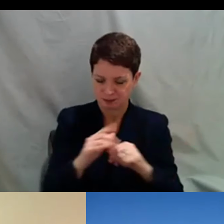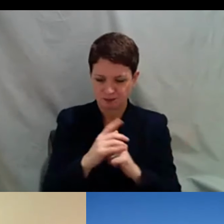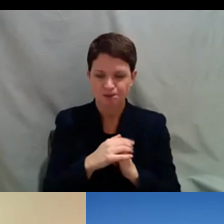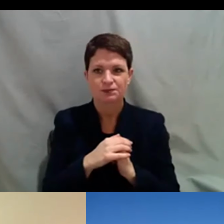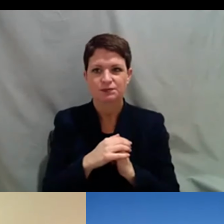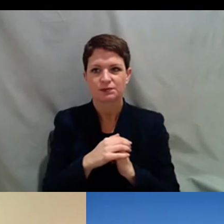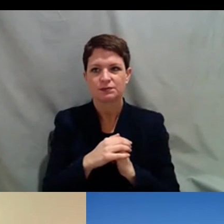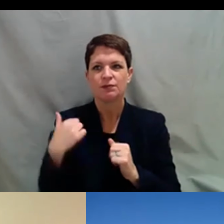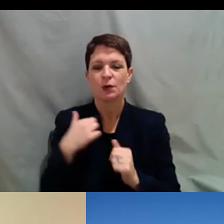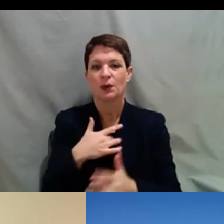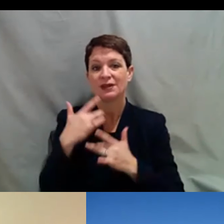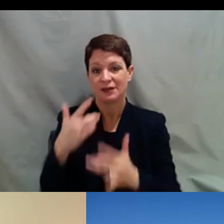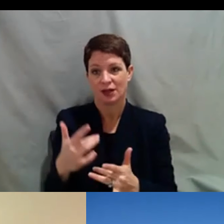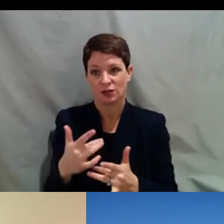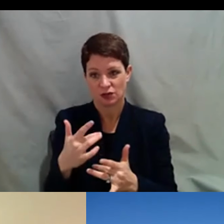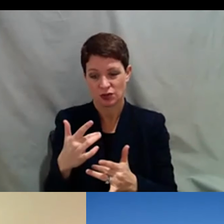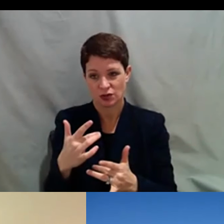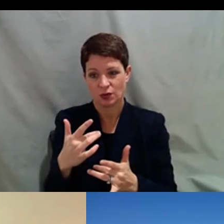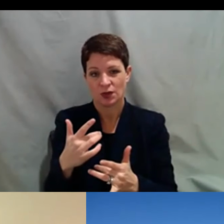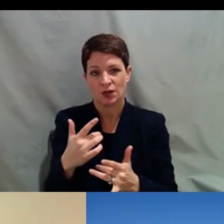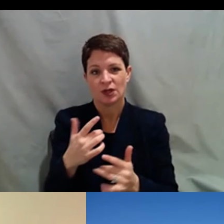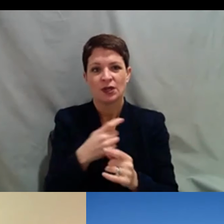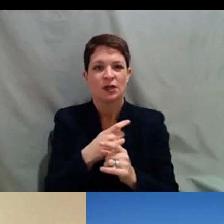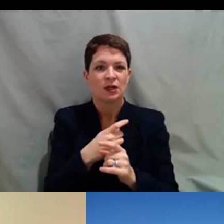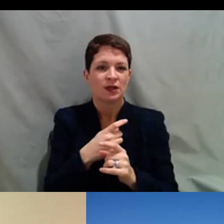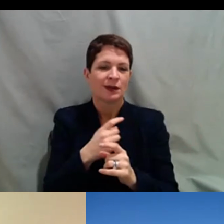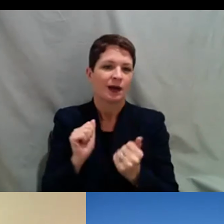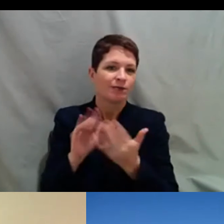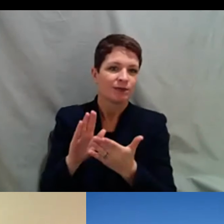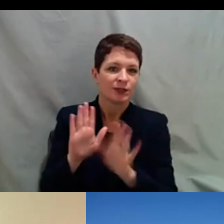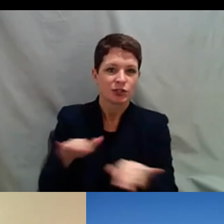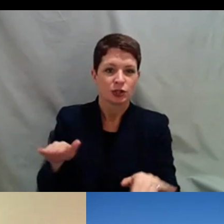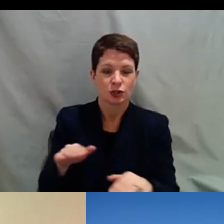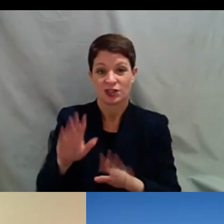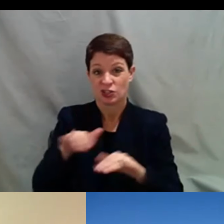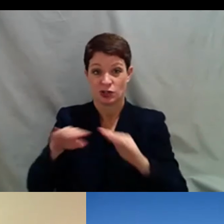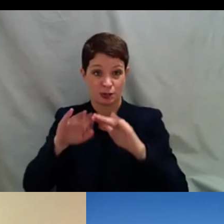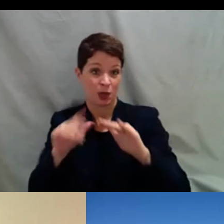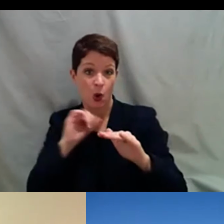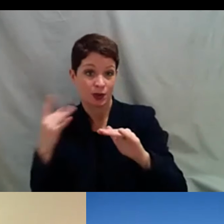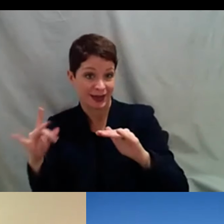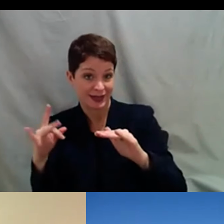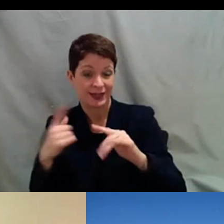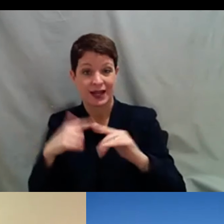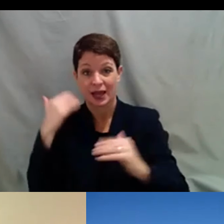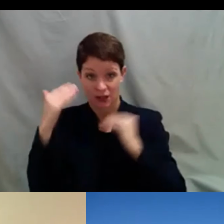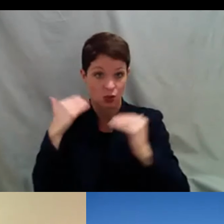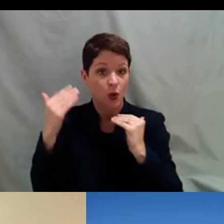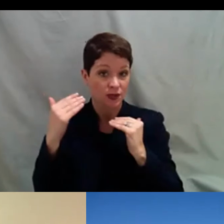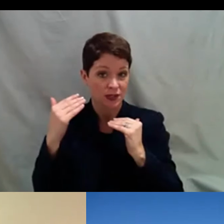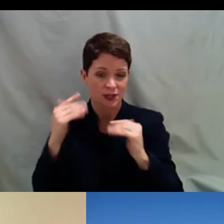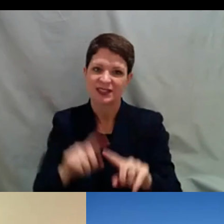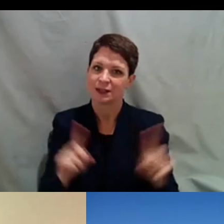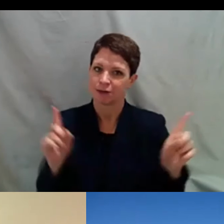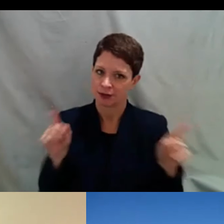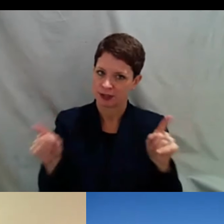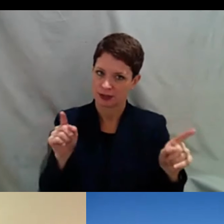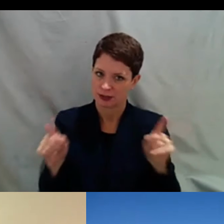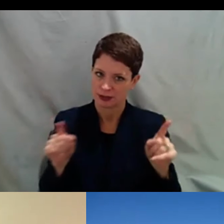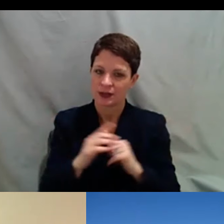we tend to treat children and so minor children and adults very differently.